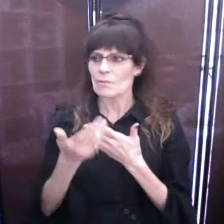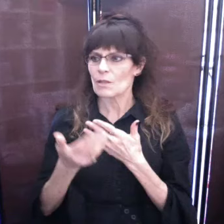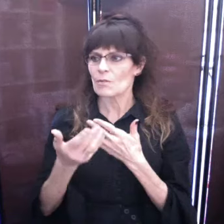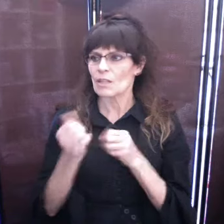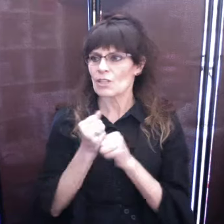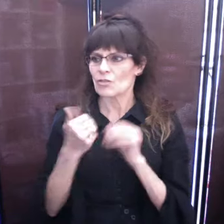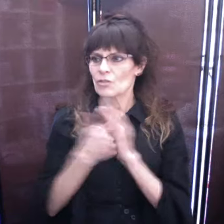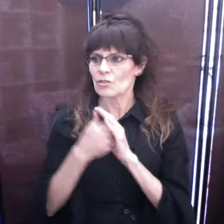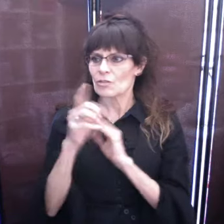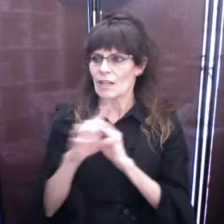something.